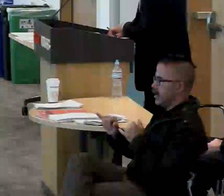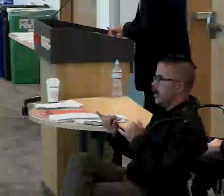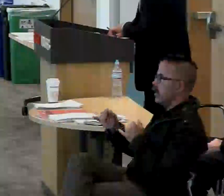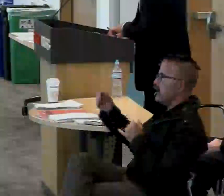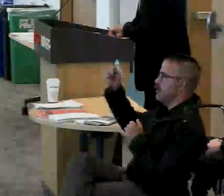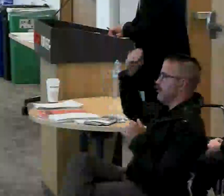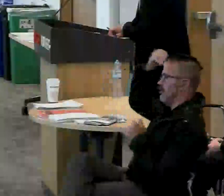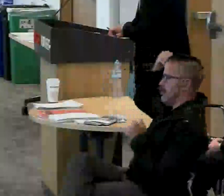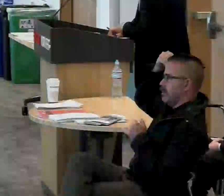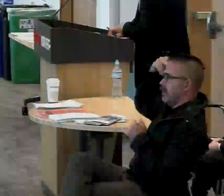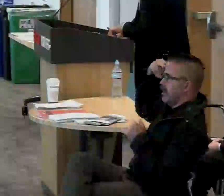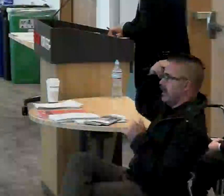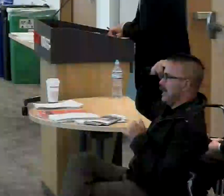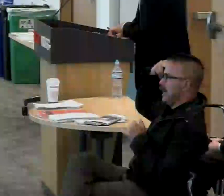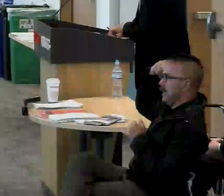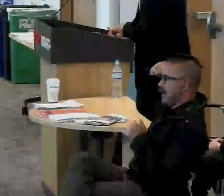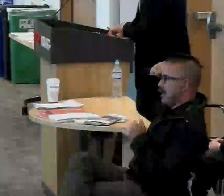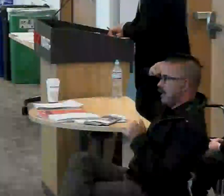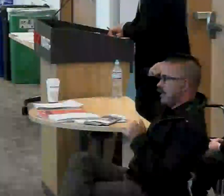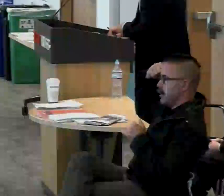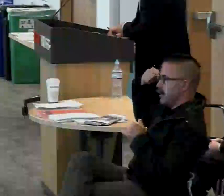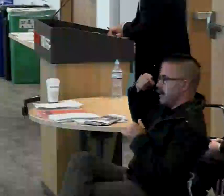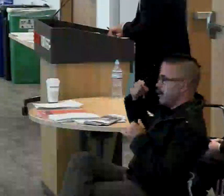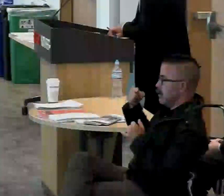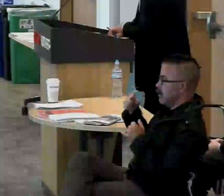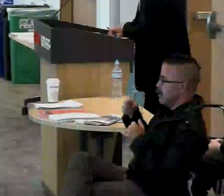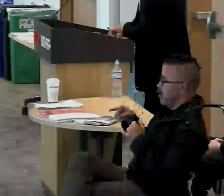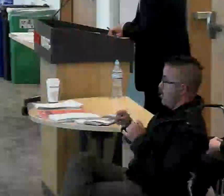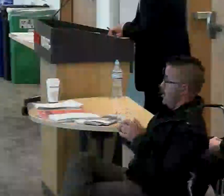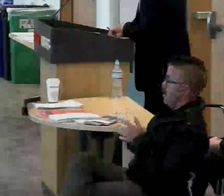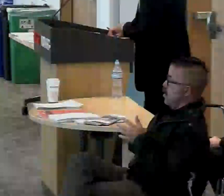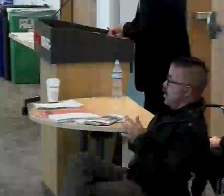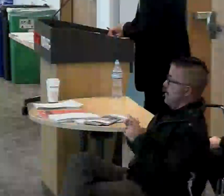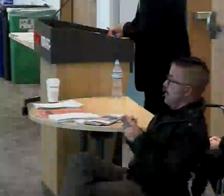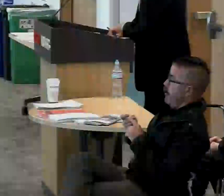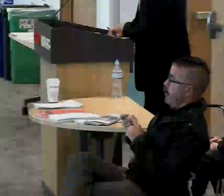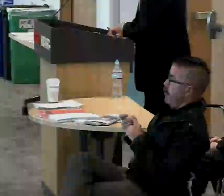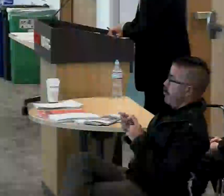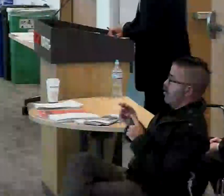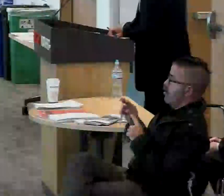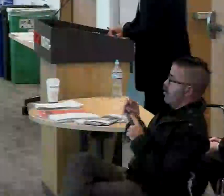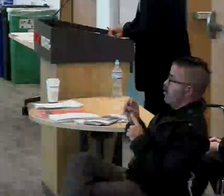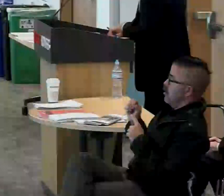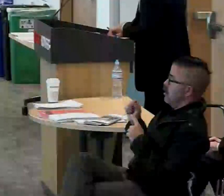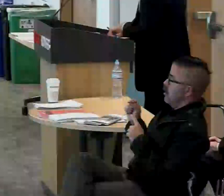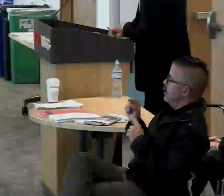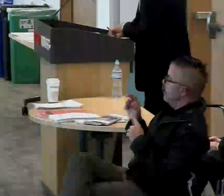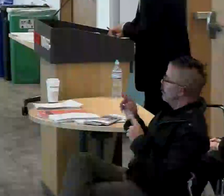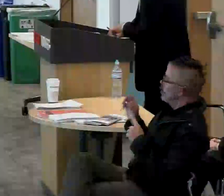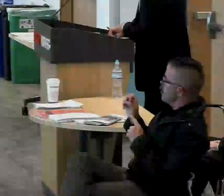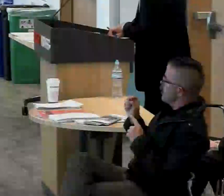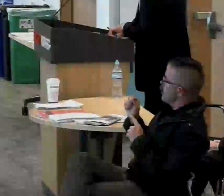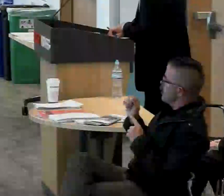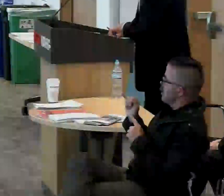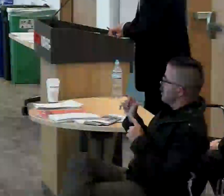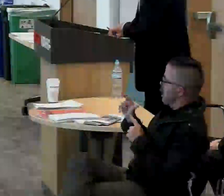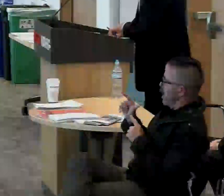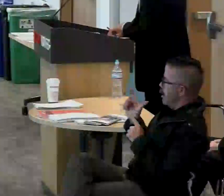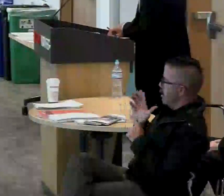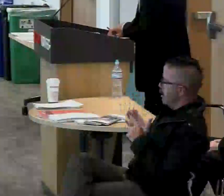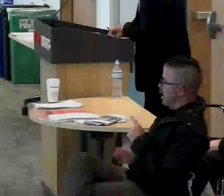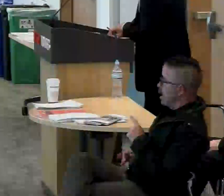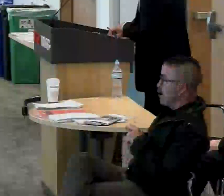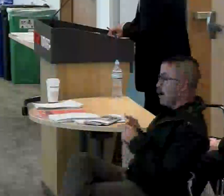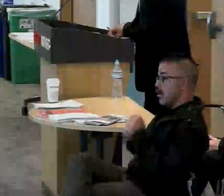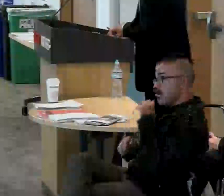that in a way it's where you could start it initially from the retail side, but as a private wealth management team, they may have